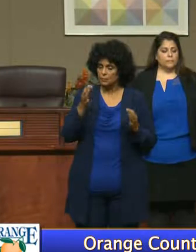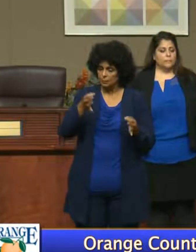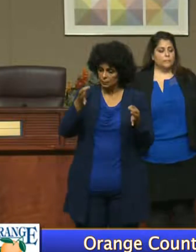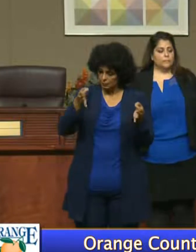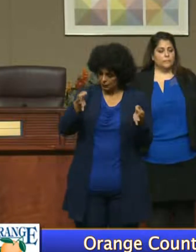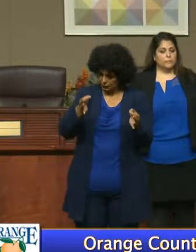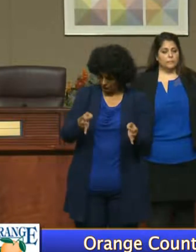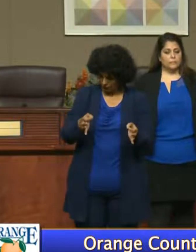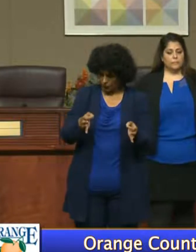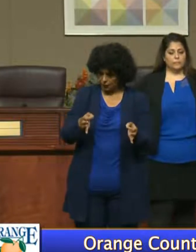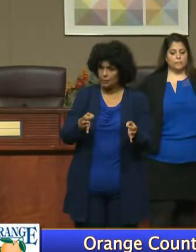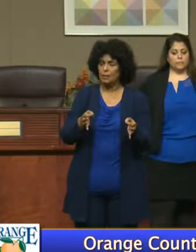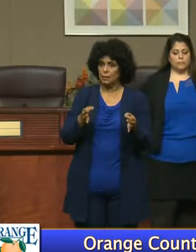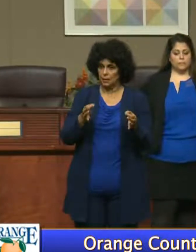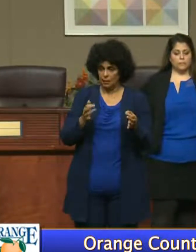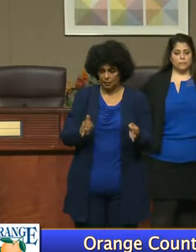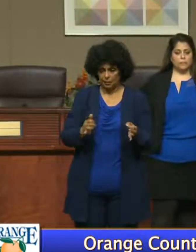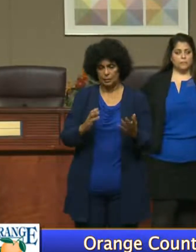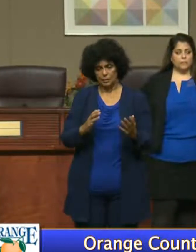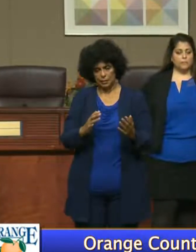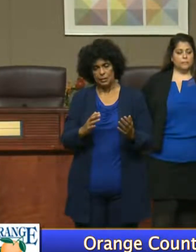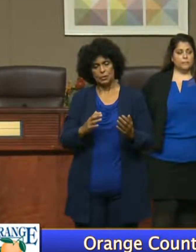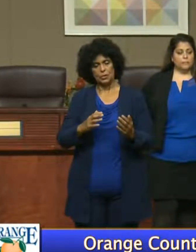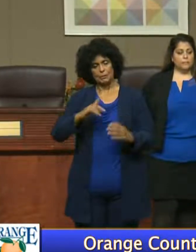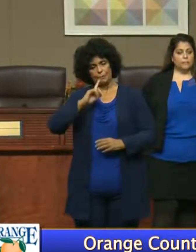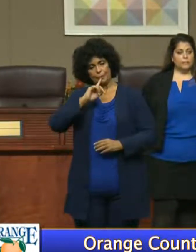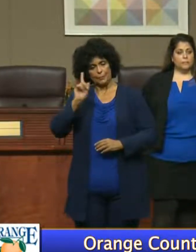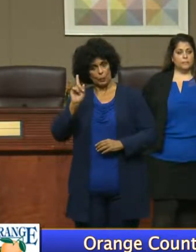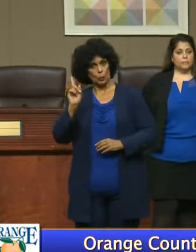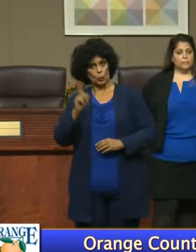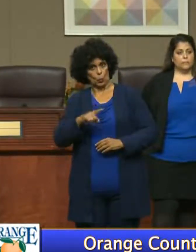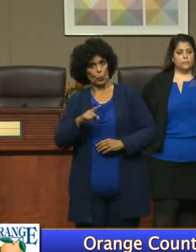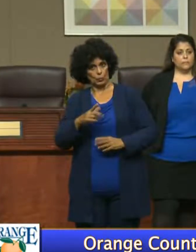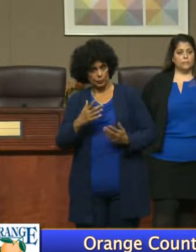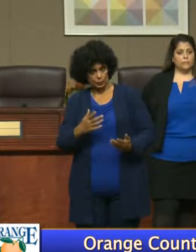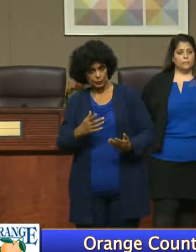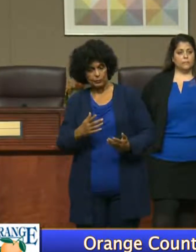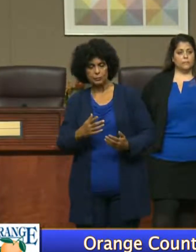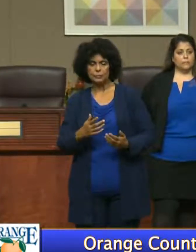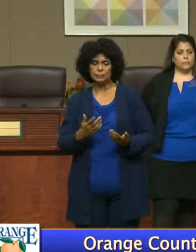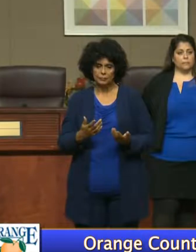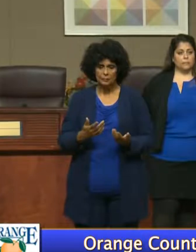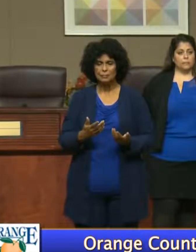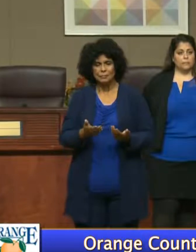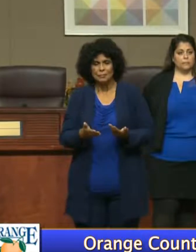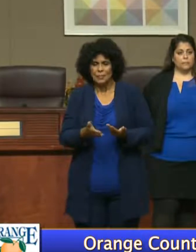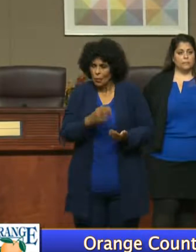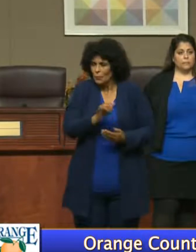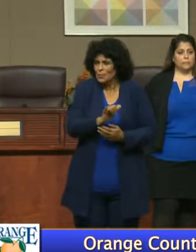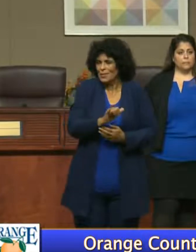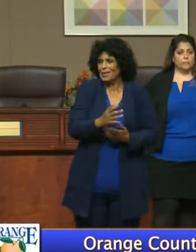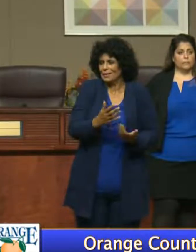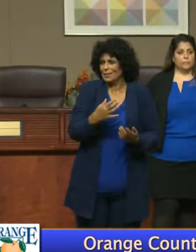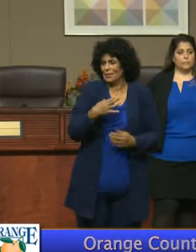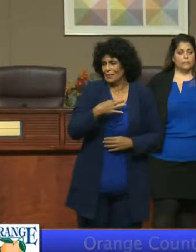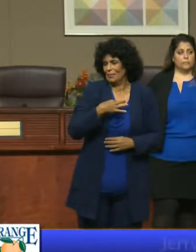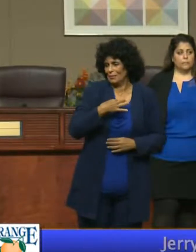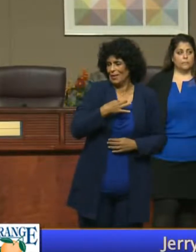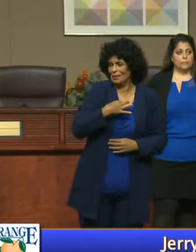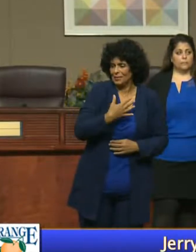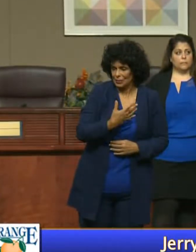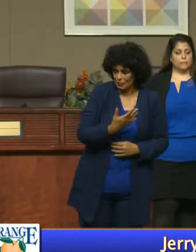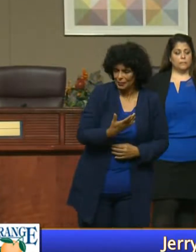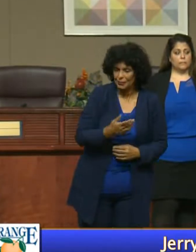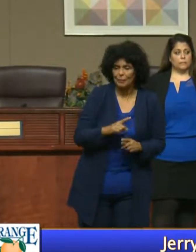making this mandatory and in some ways nearly voluntary. The next step